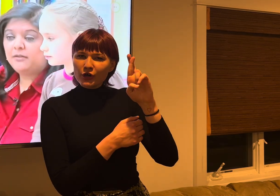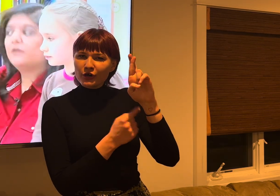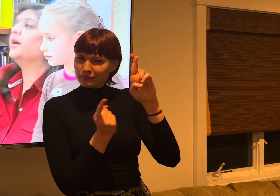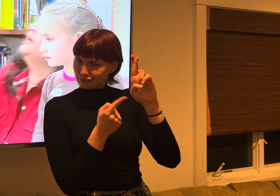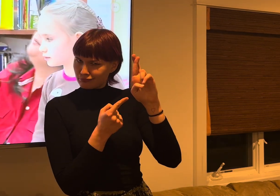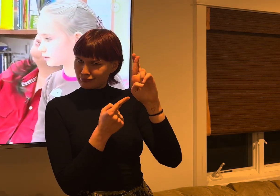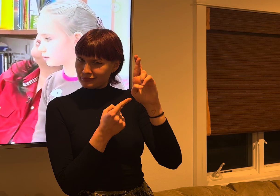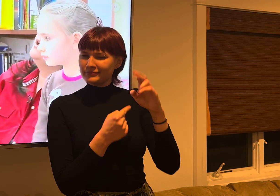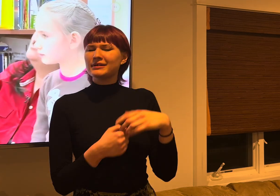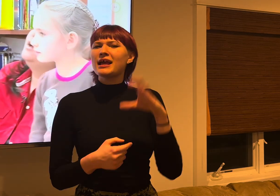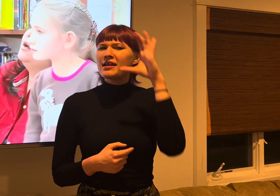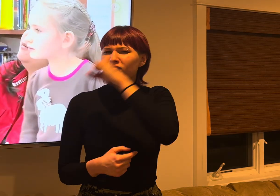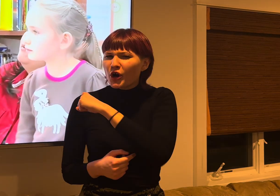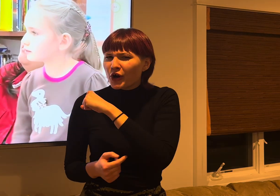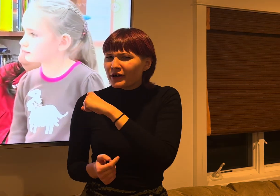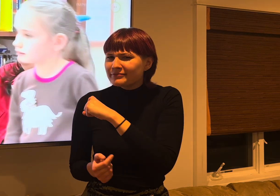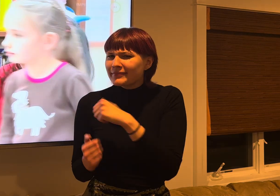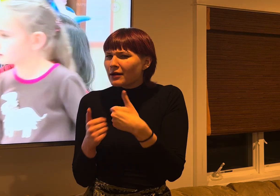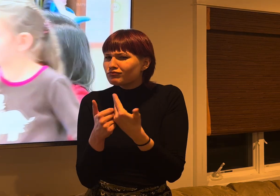words together, okay?